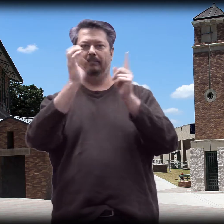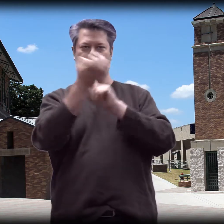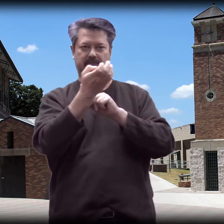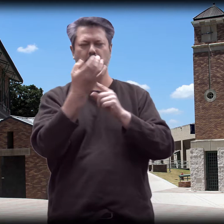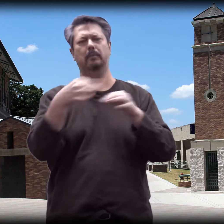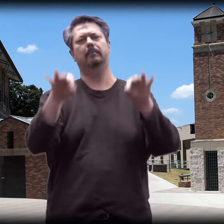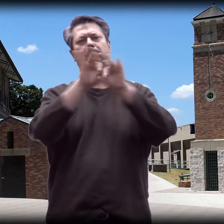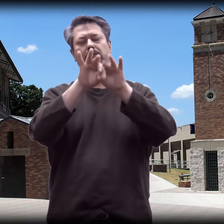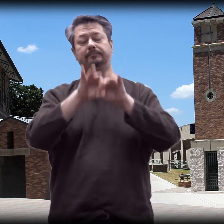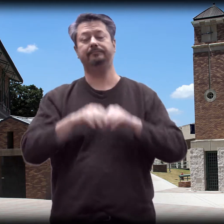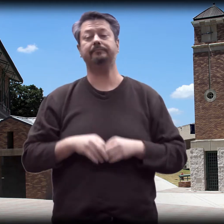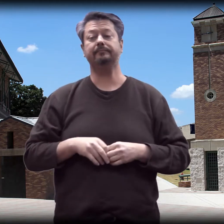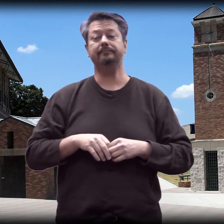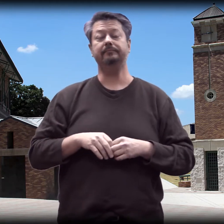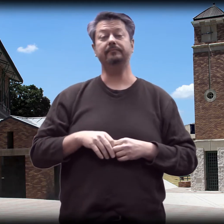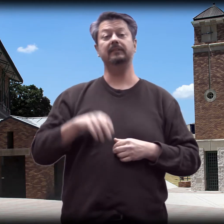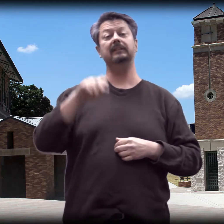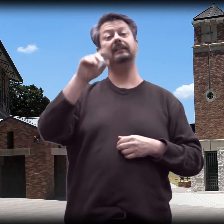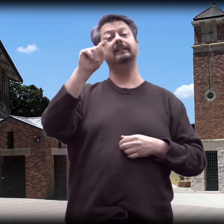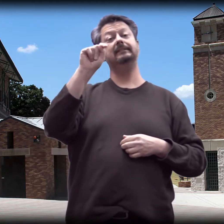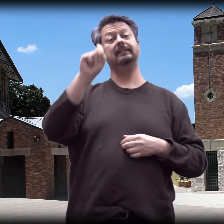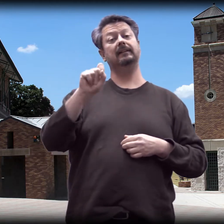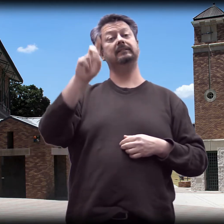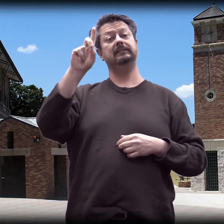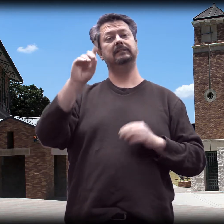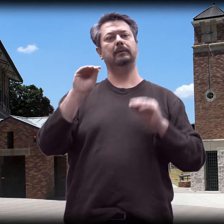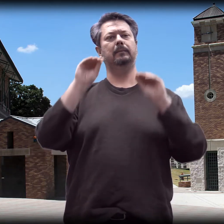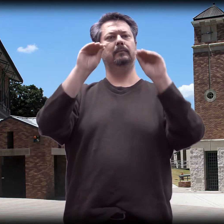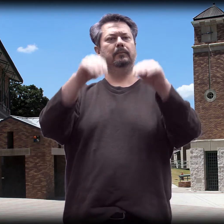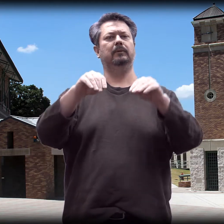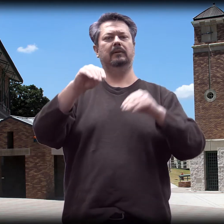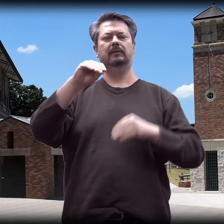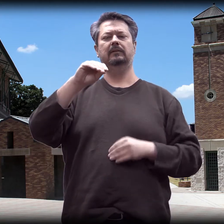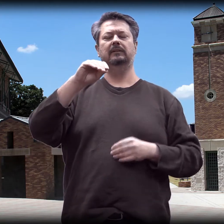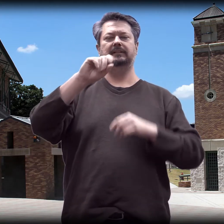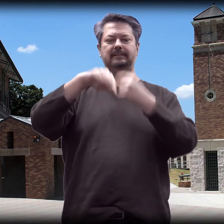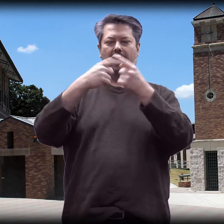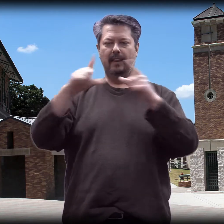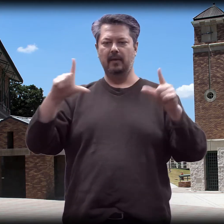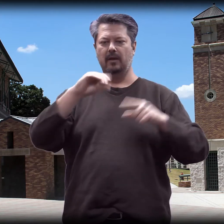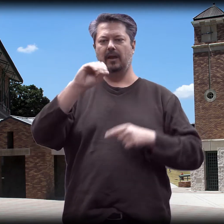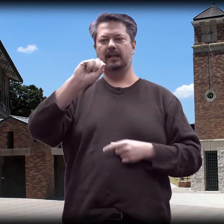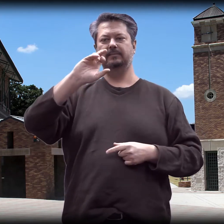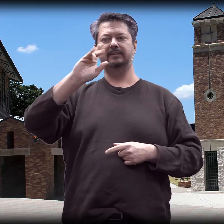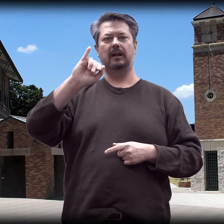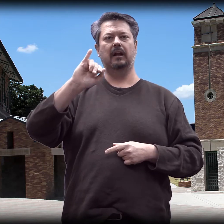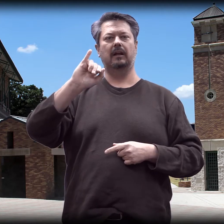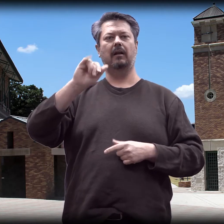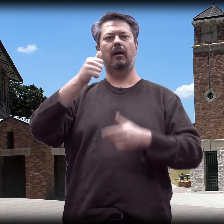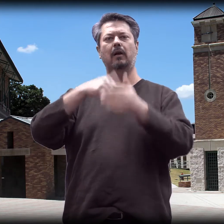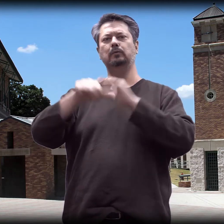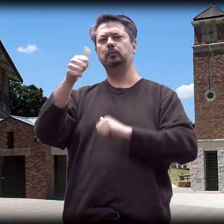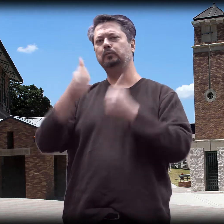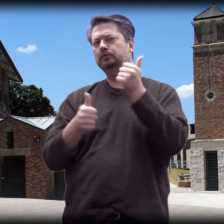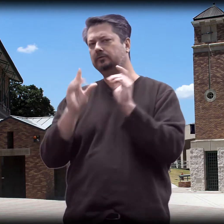through environmental information. Texas School for the Deaf puts an emphasis on sign language and